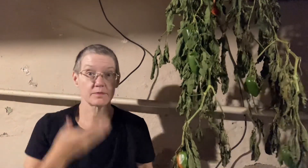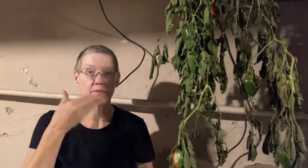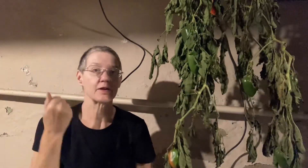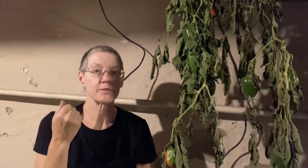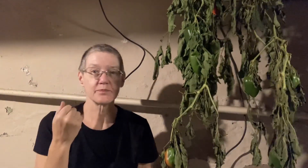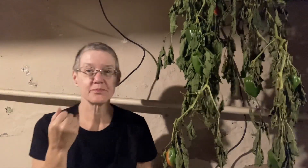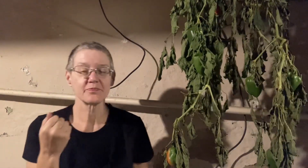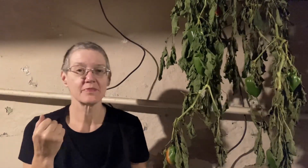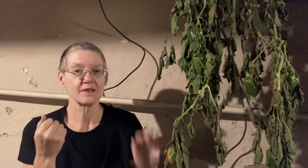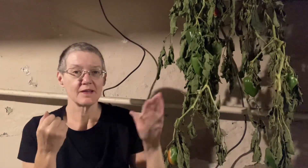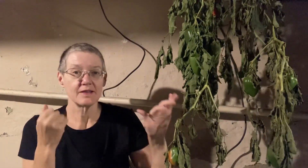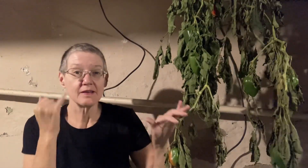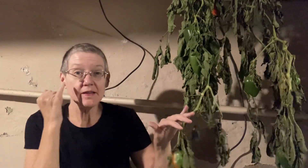Okay, that's better.